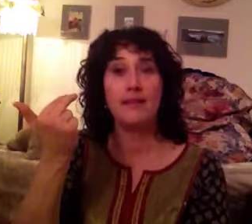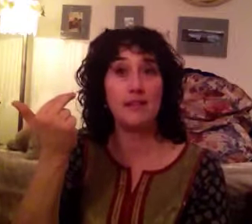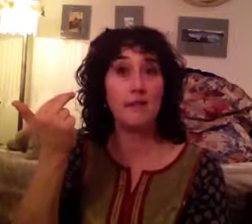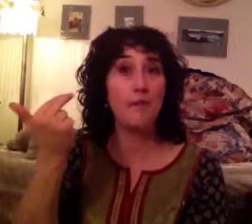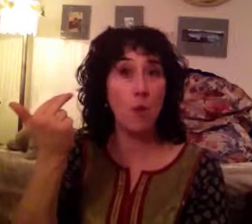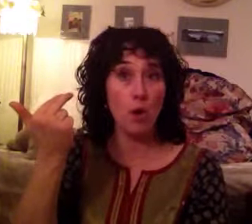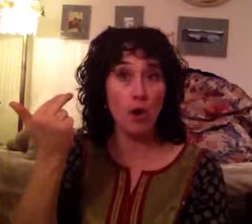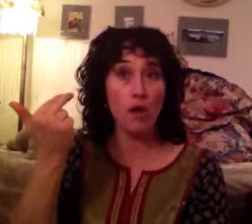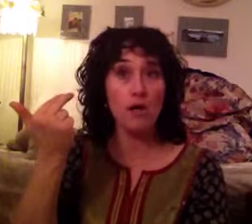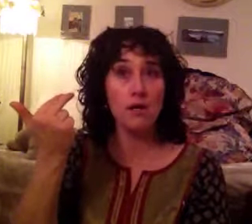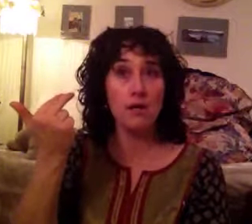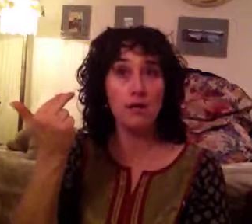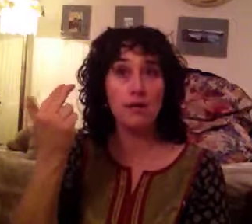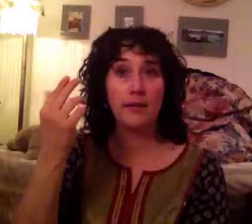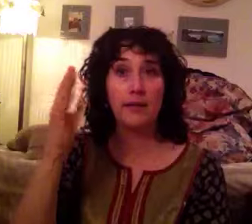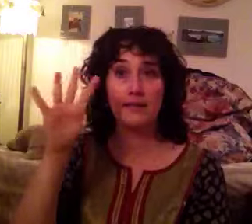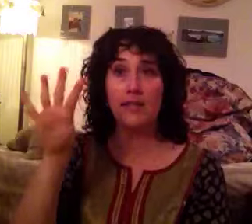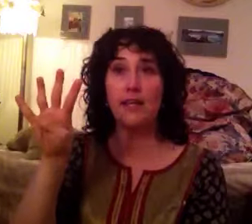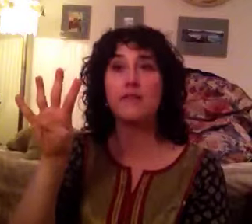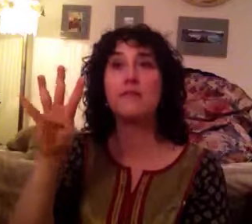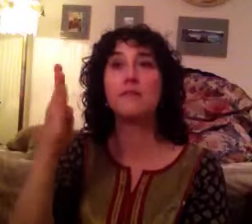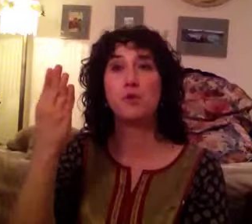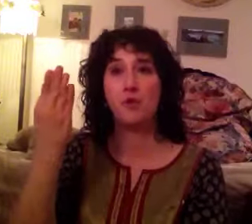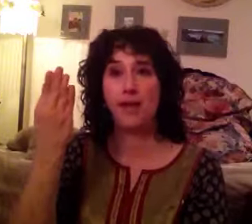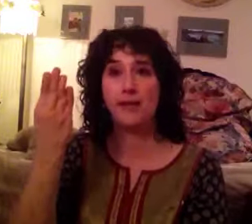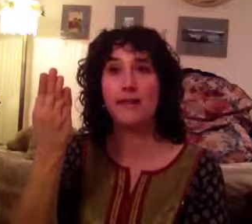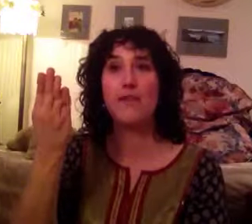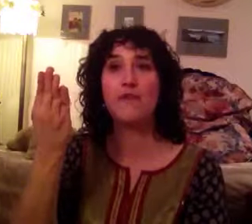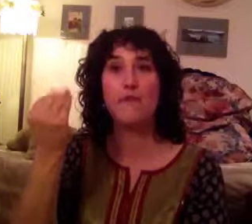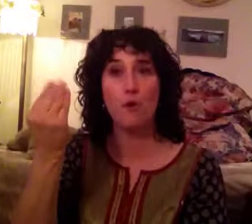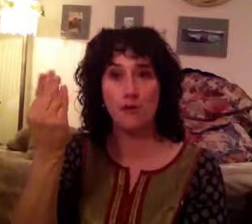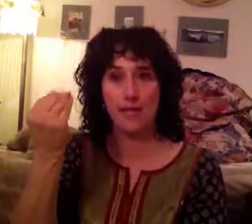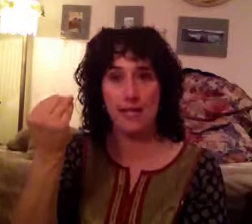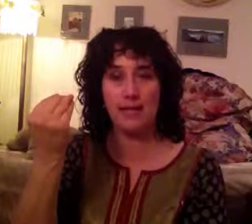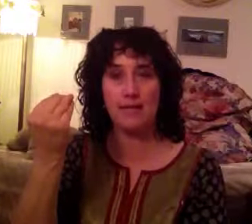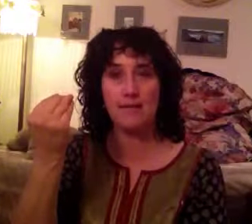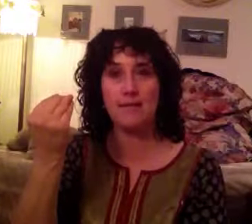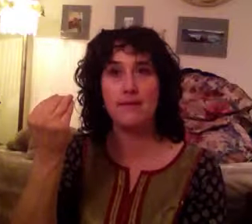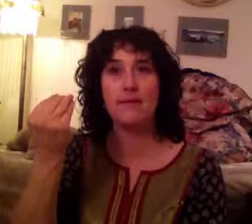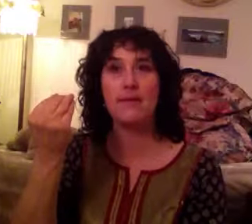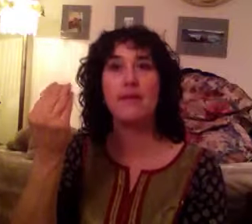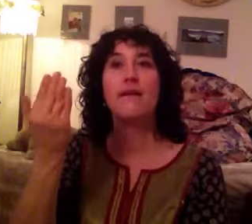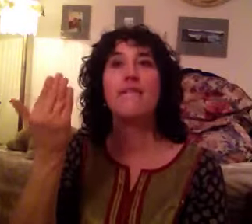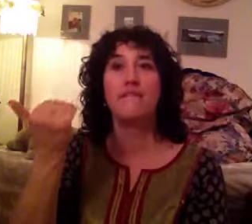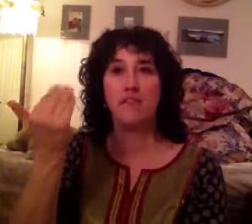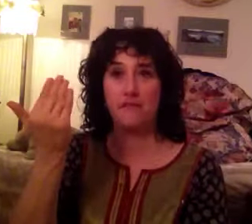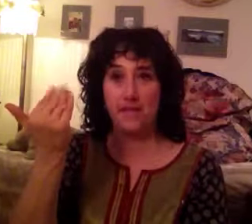Since 4 is this, put your hands together, 14, 15.